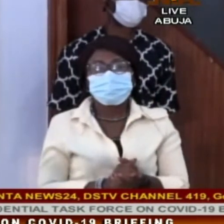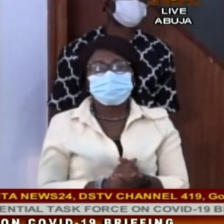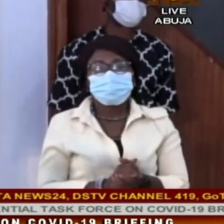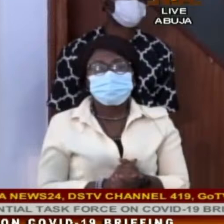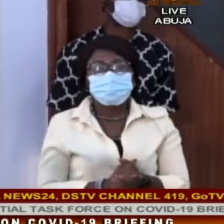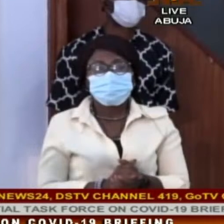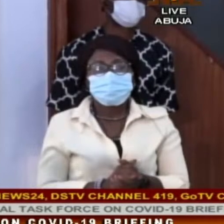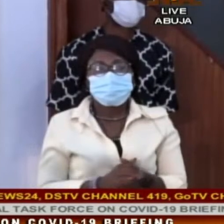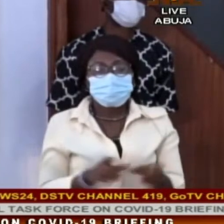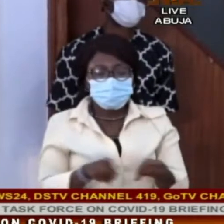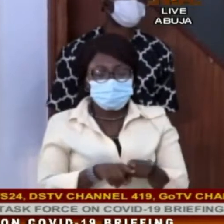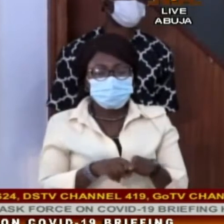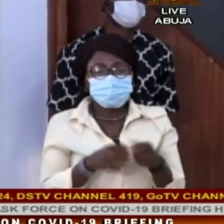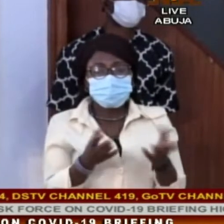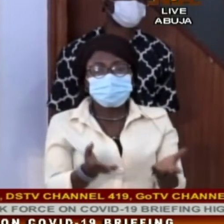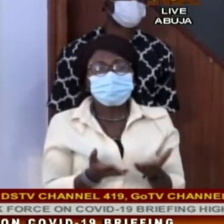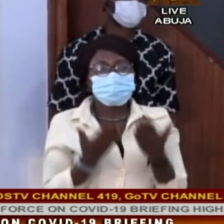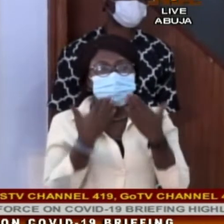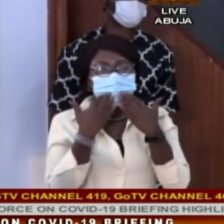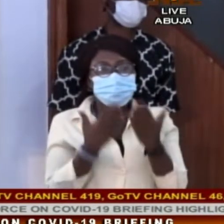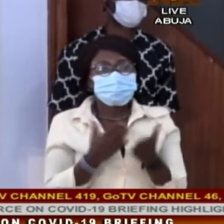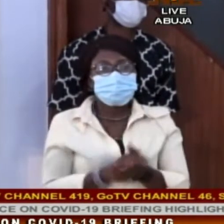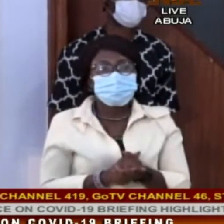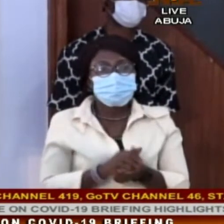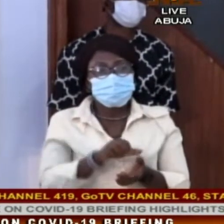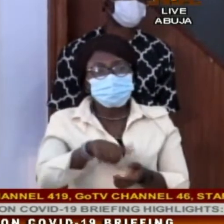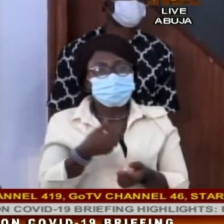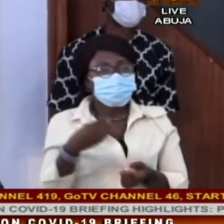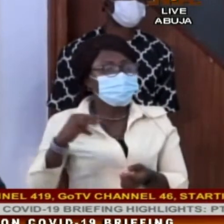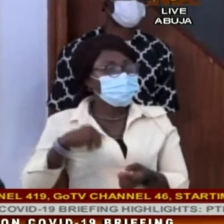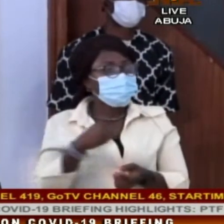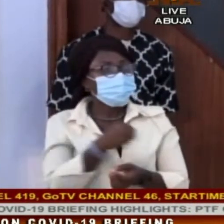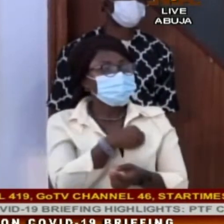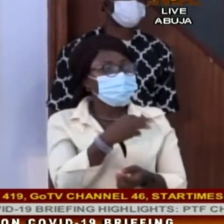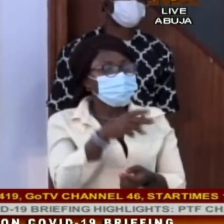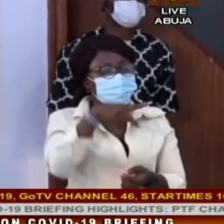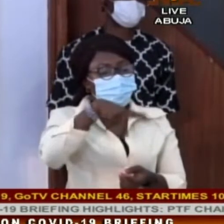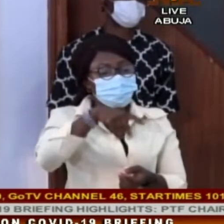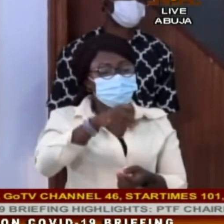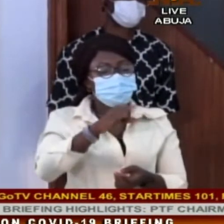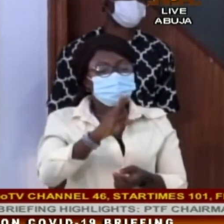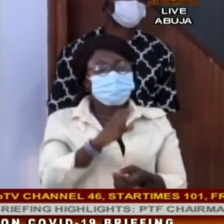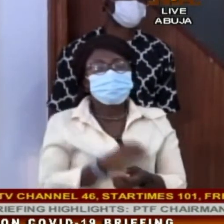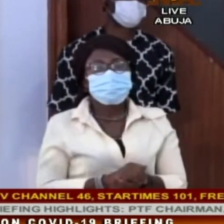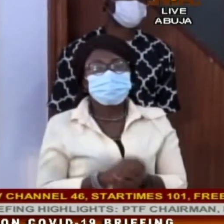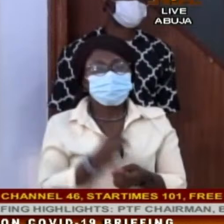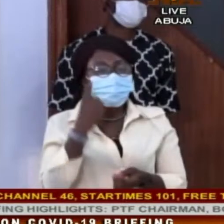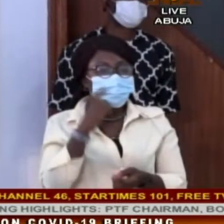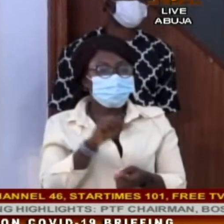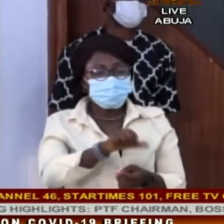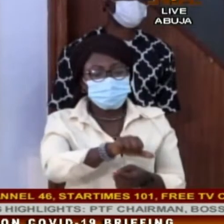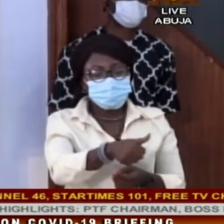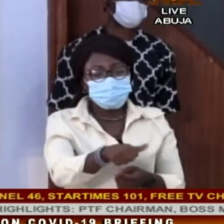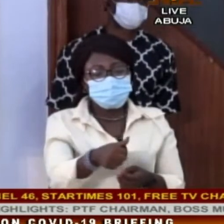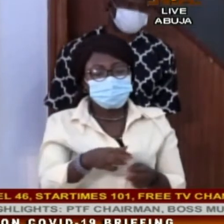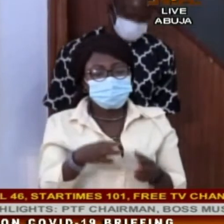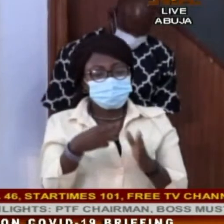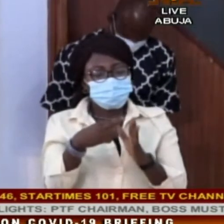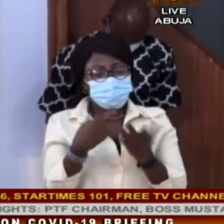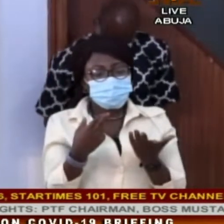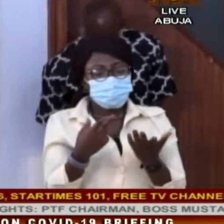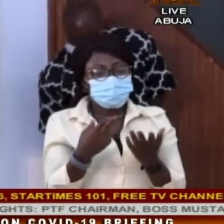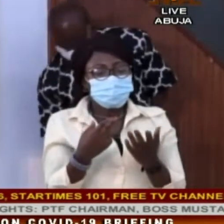started early and we'll soon close. But for our take-home message, please, may I now invite the Permanent